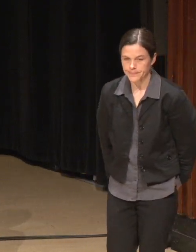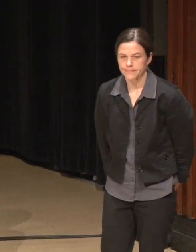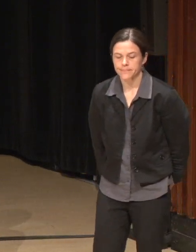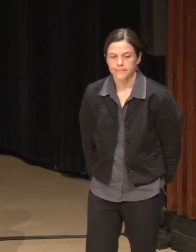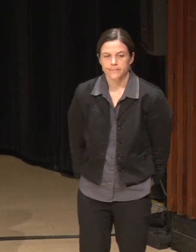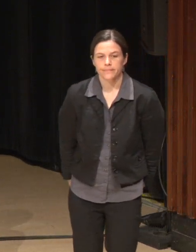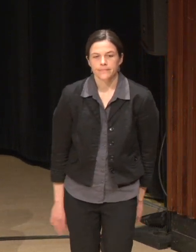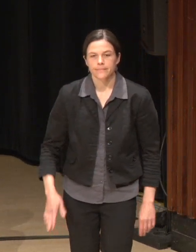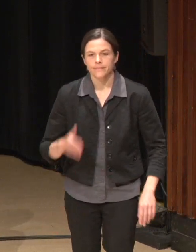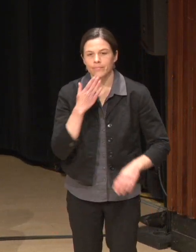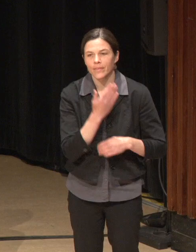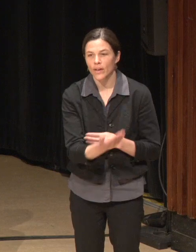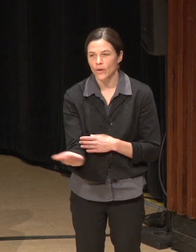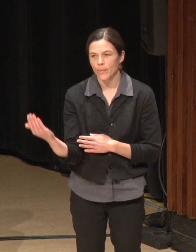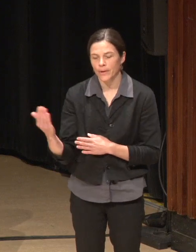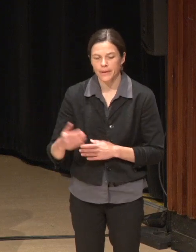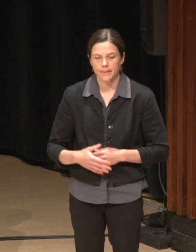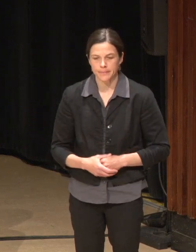Good morning.